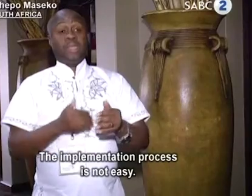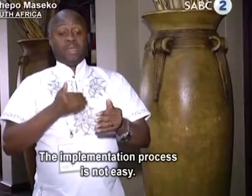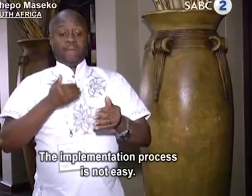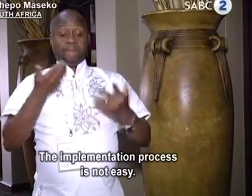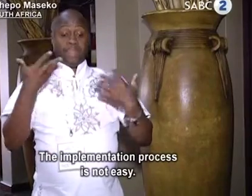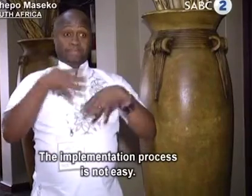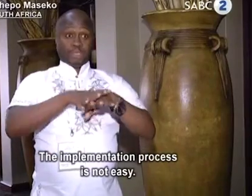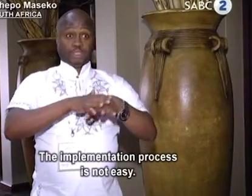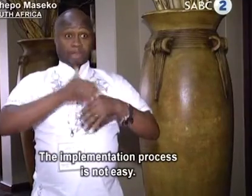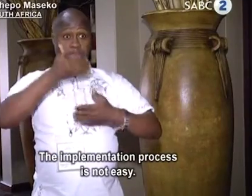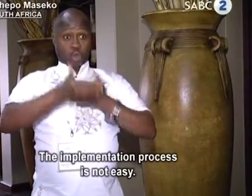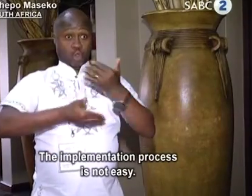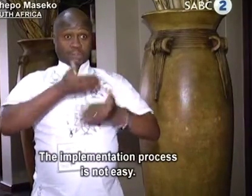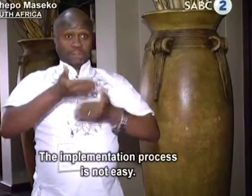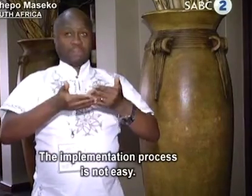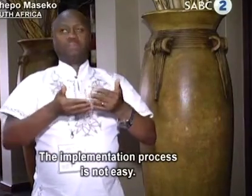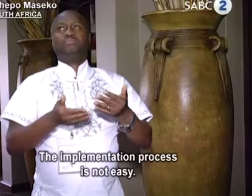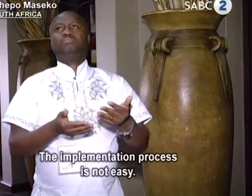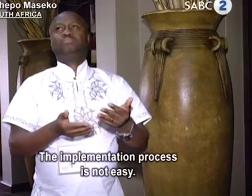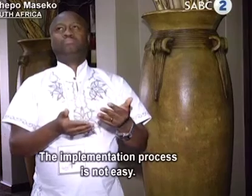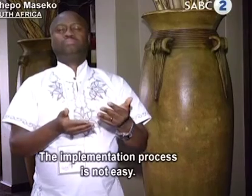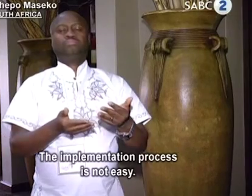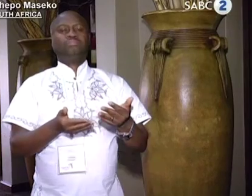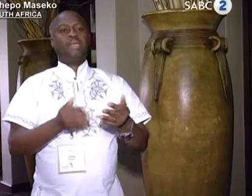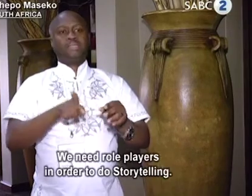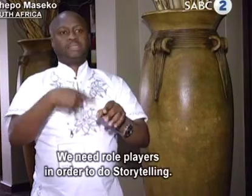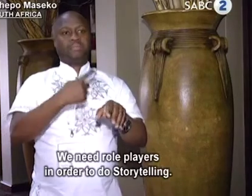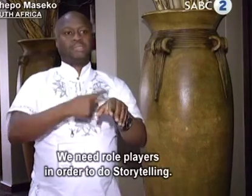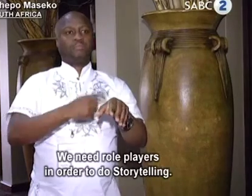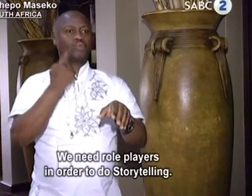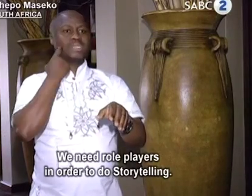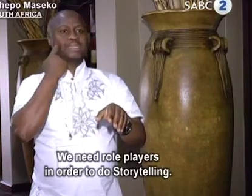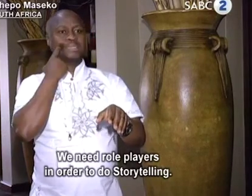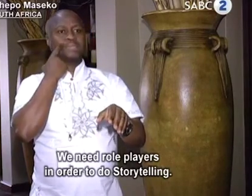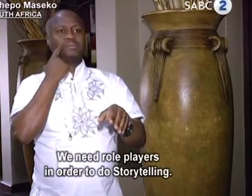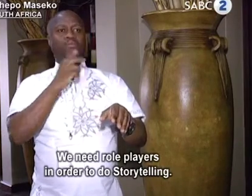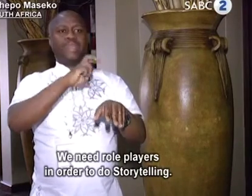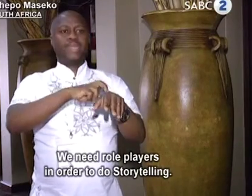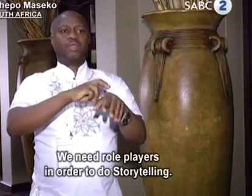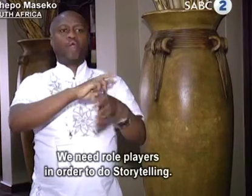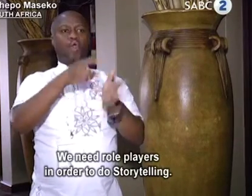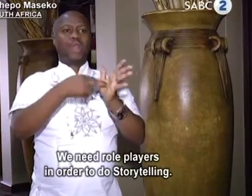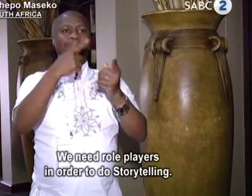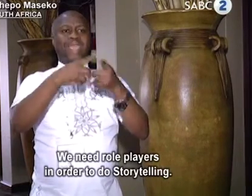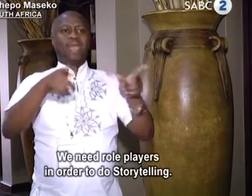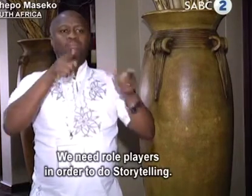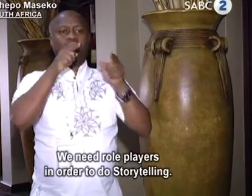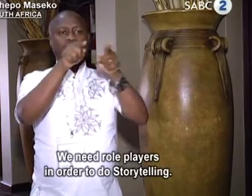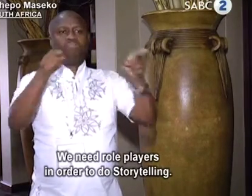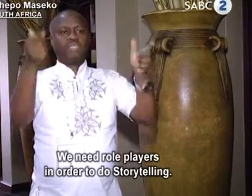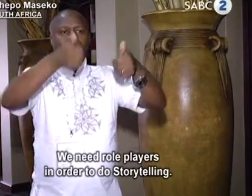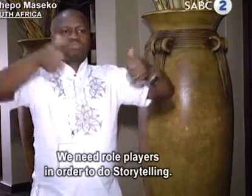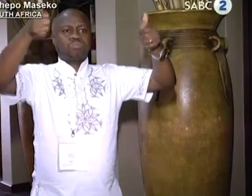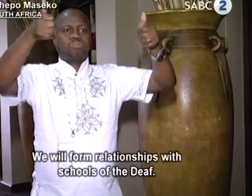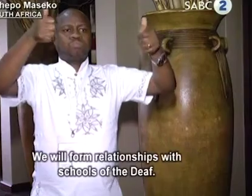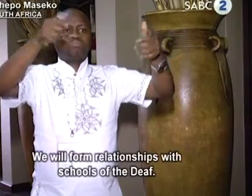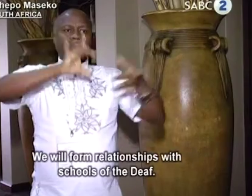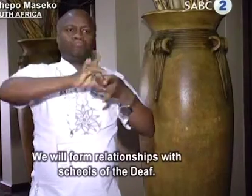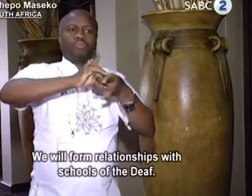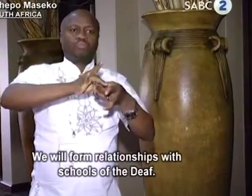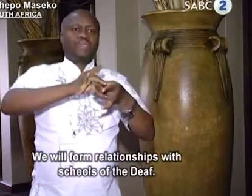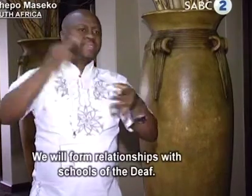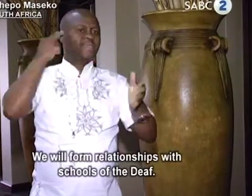The implementation process is not easy. We need role players in order to do storytelling. We